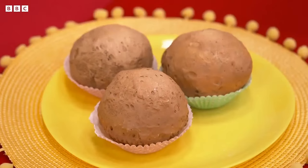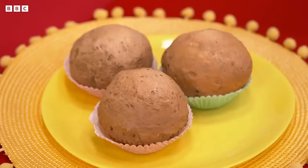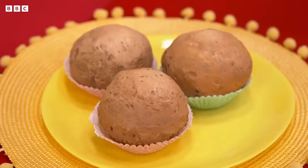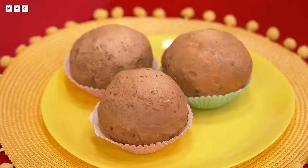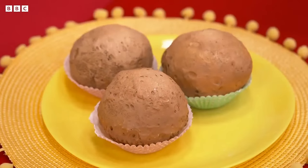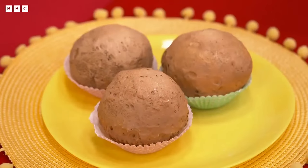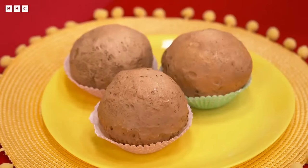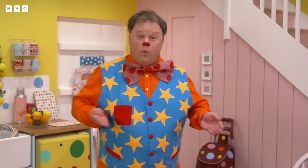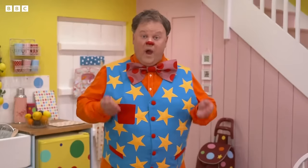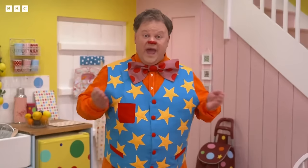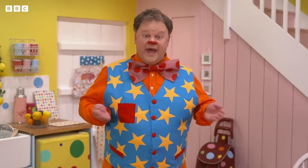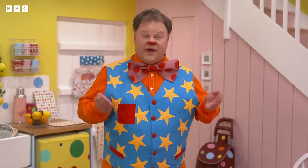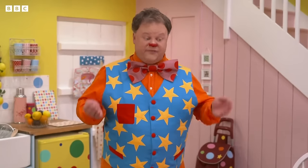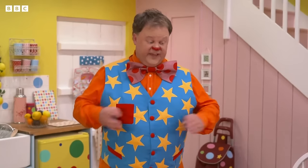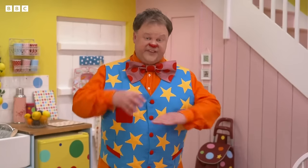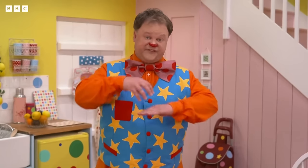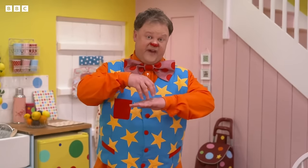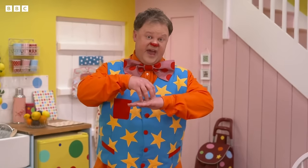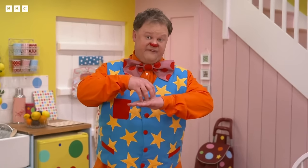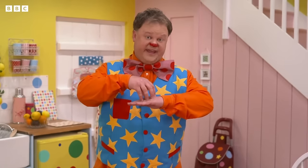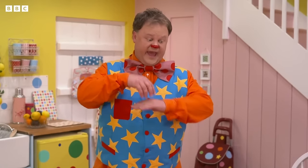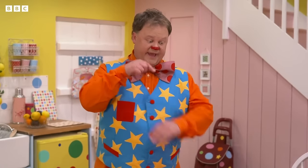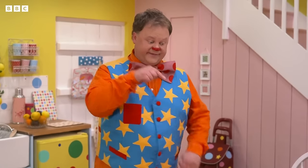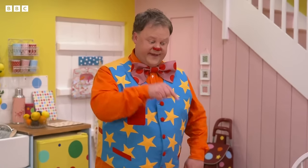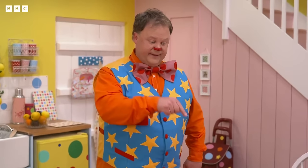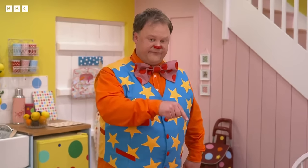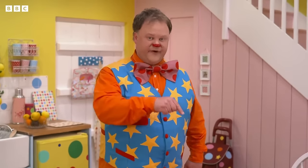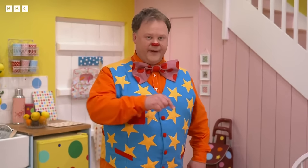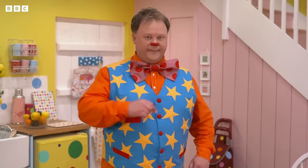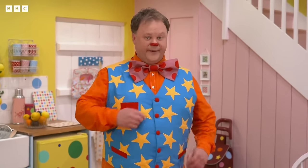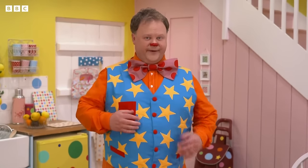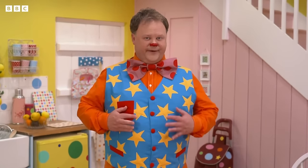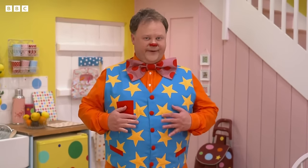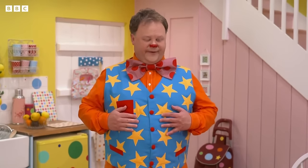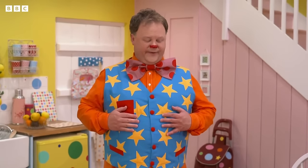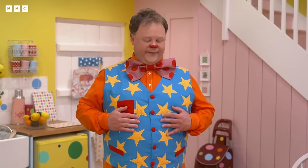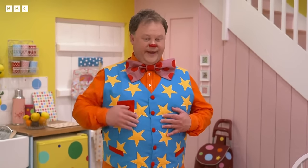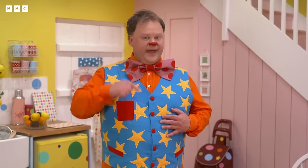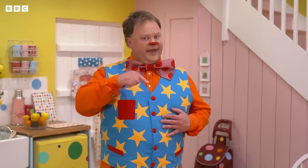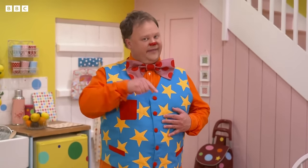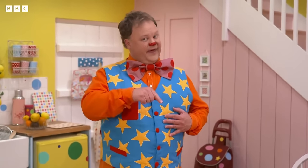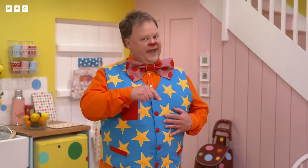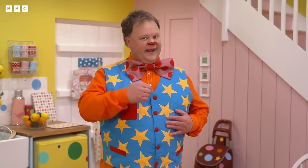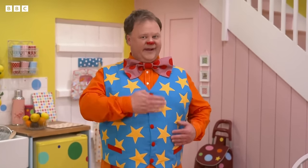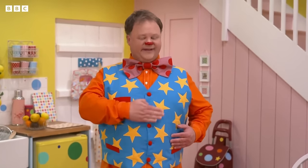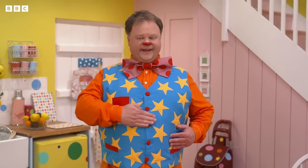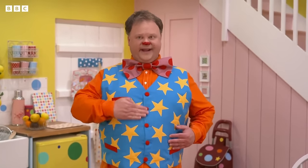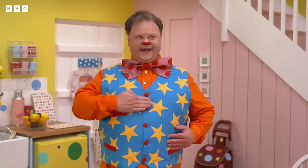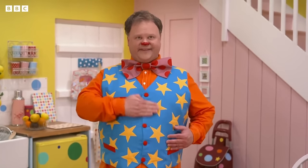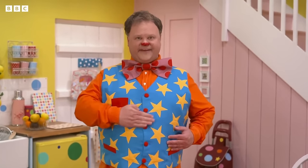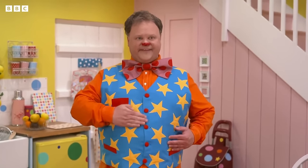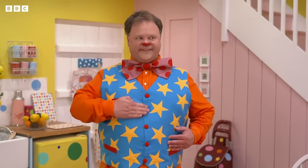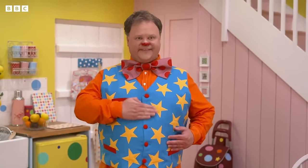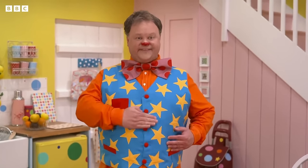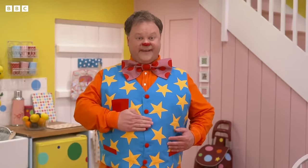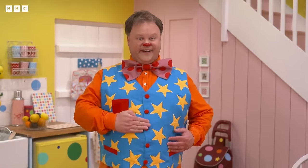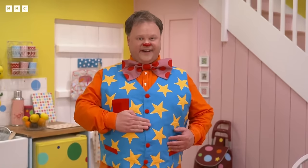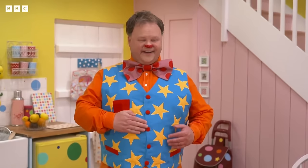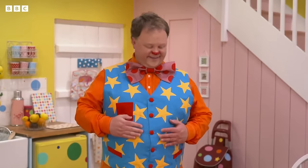Ooh, where have these fairy cakes come from? They look delicious.